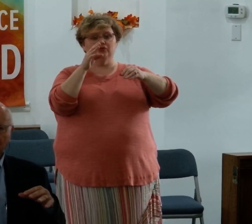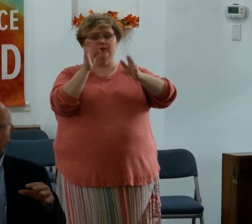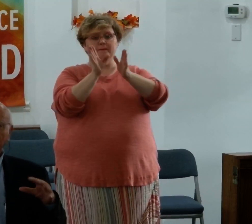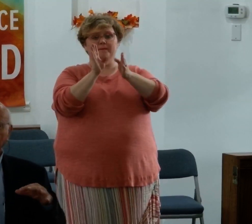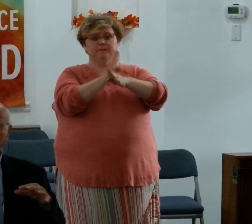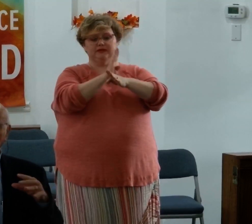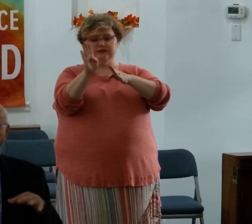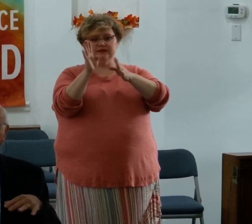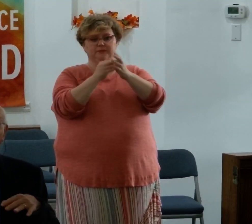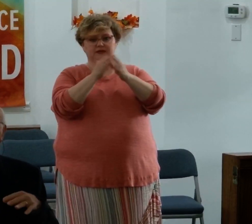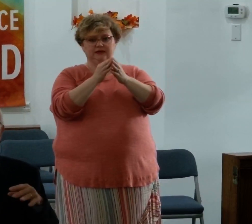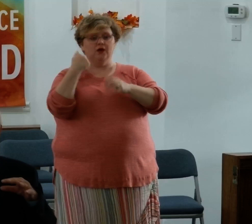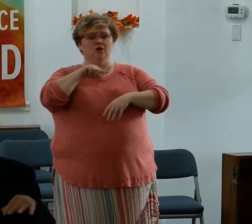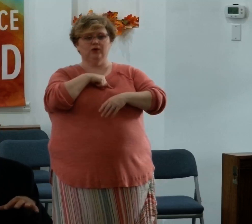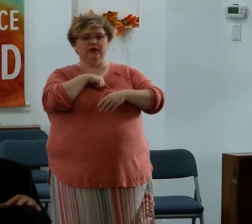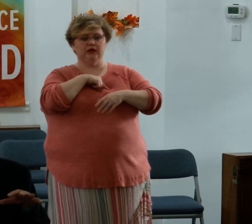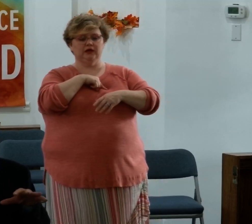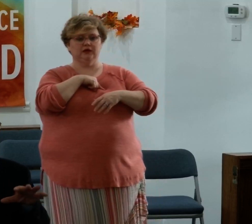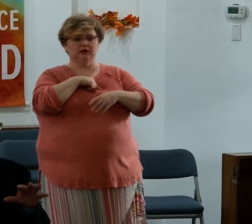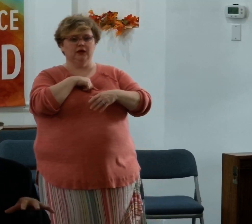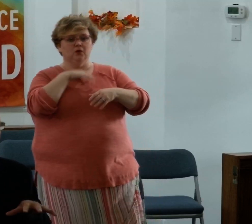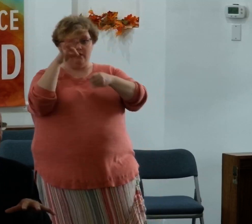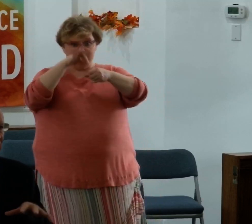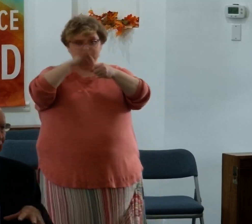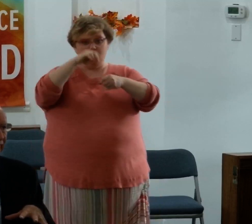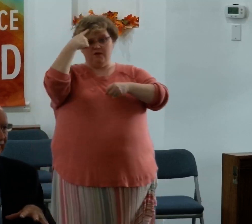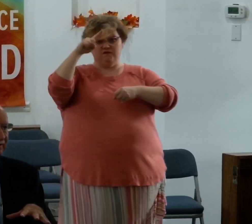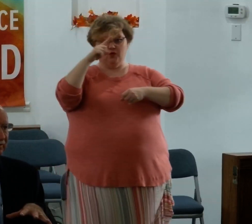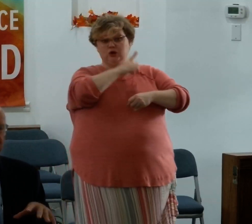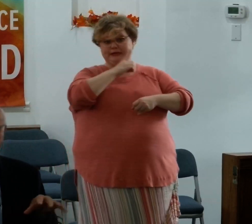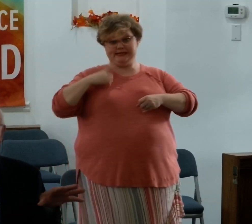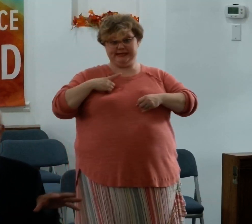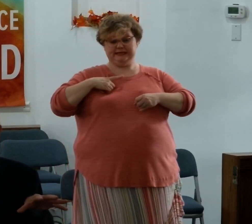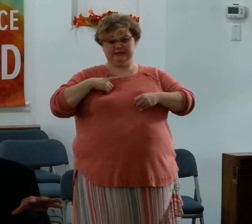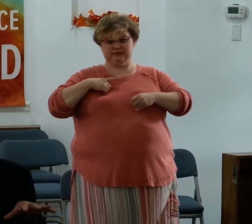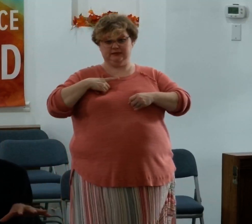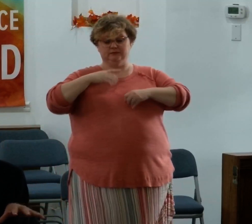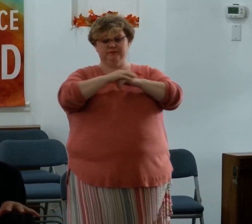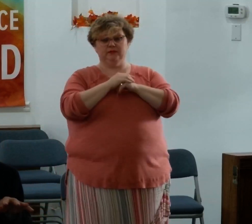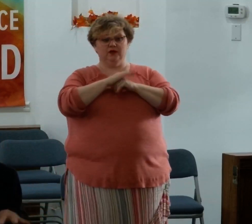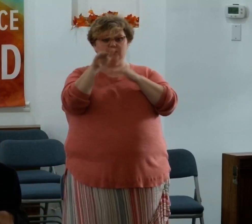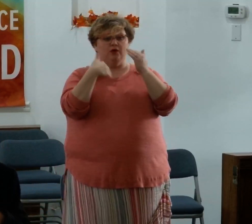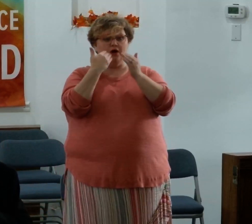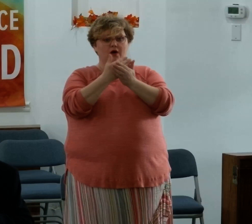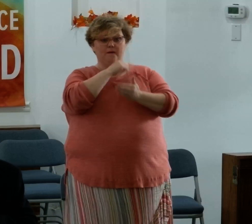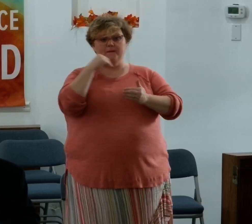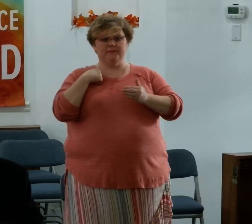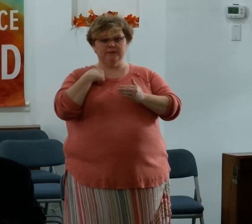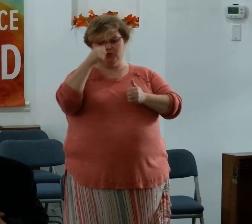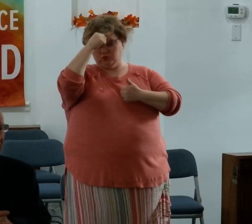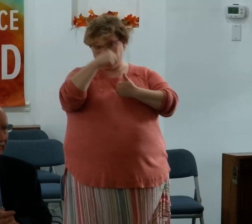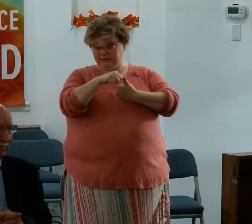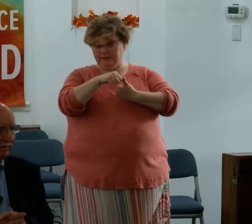we will vote to approve deacon for the new deacon year. So please, all of you who are members, remember that and be present